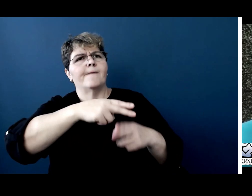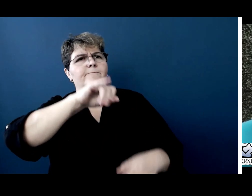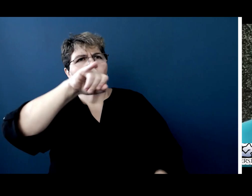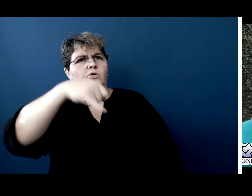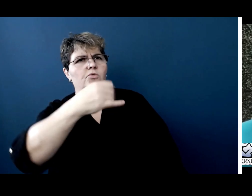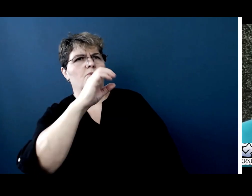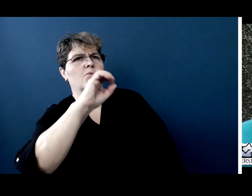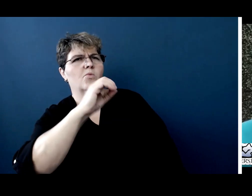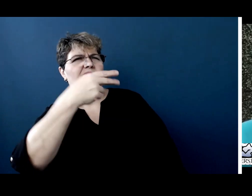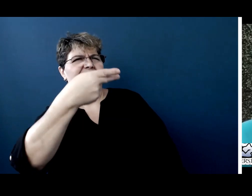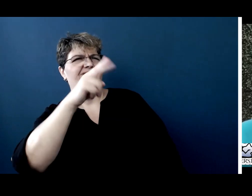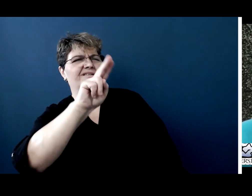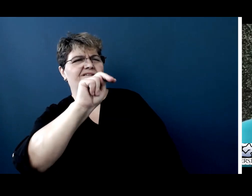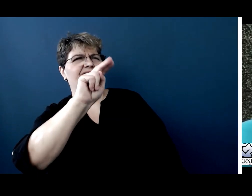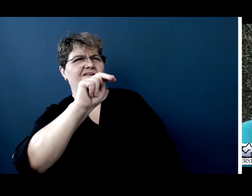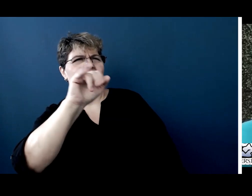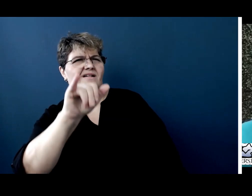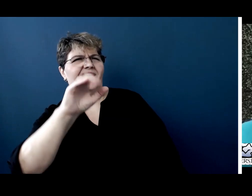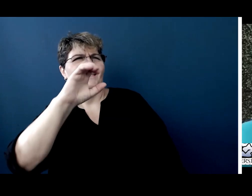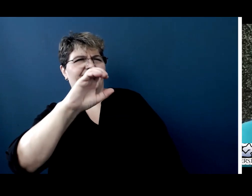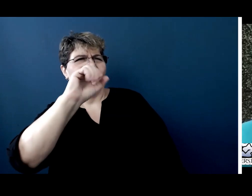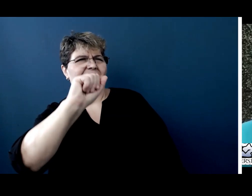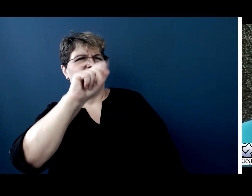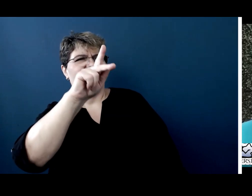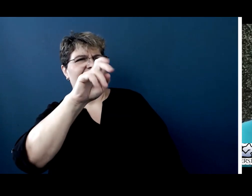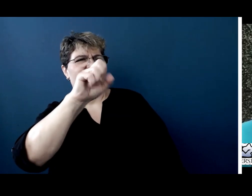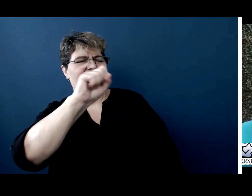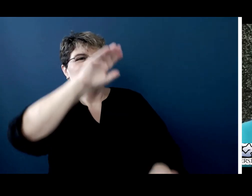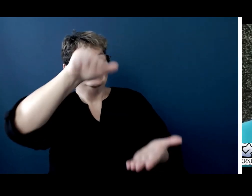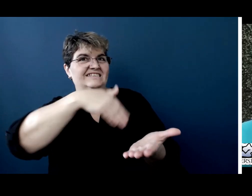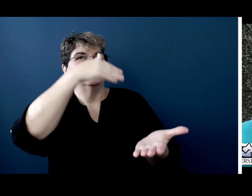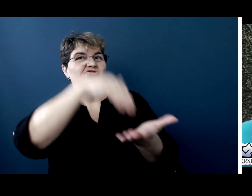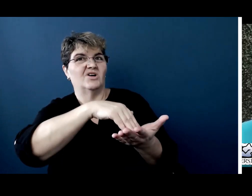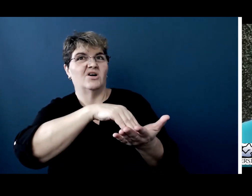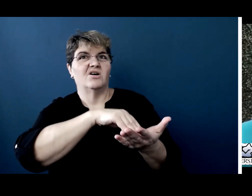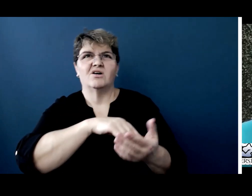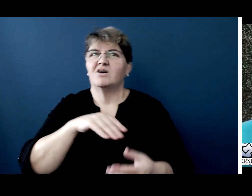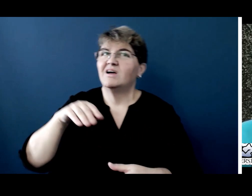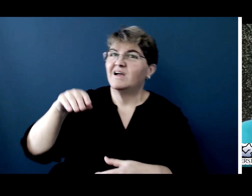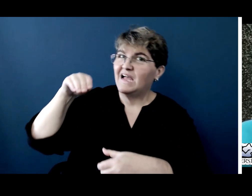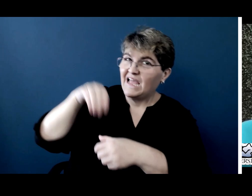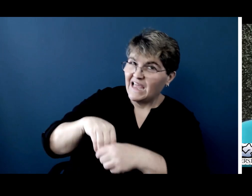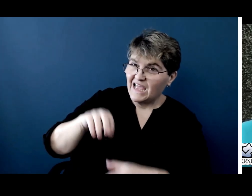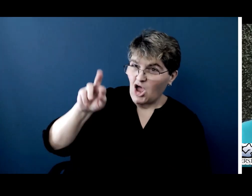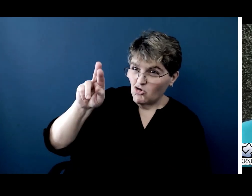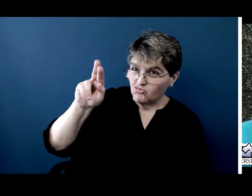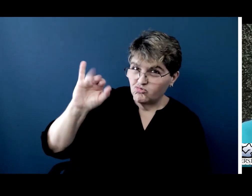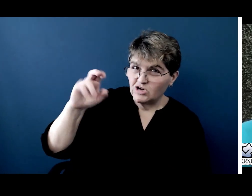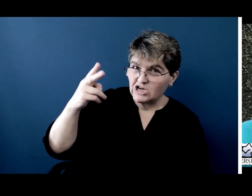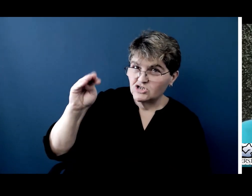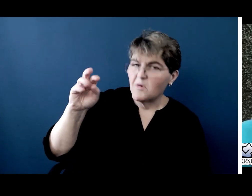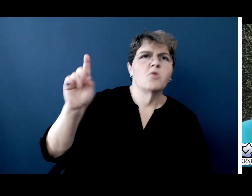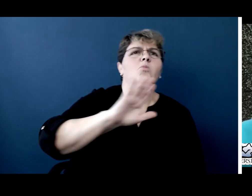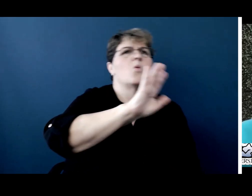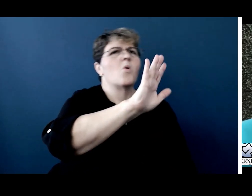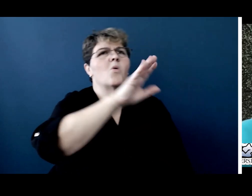the Johnny Cake Center. And it's gonna make those people feel extra The special. Johnny Cake Center in Richmond, No, in